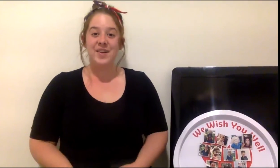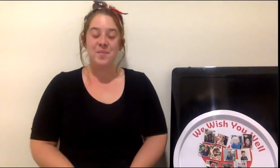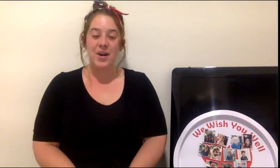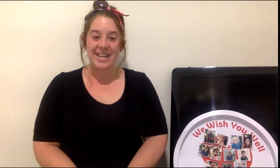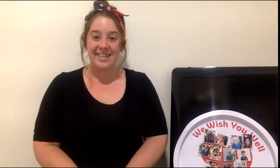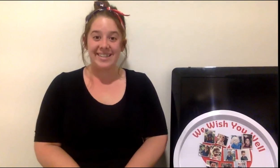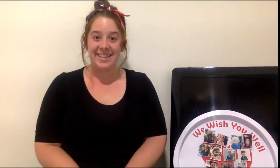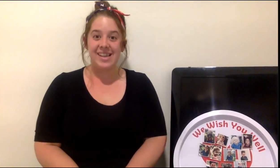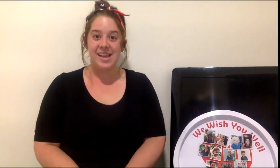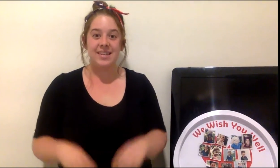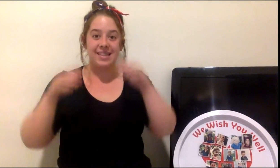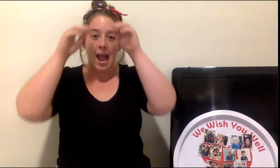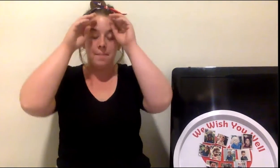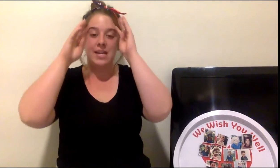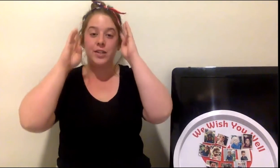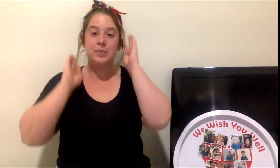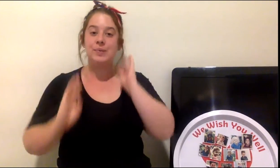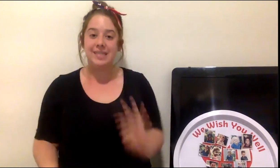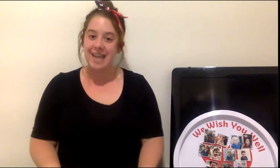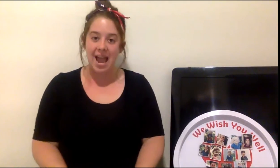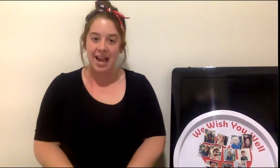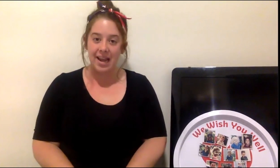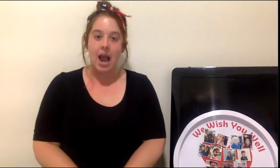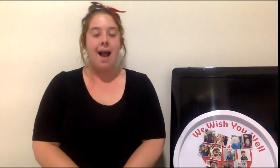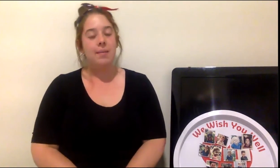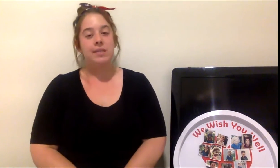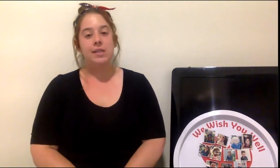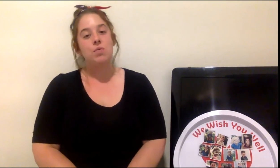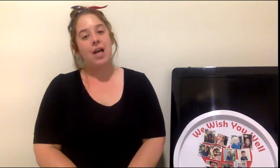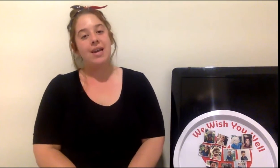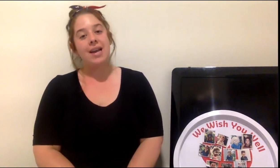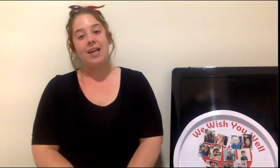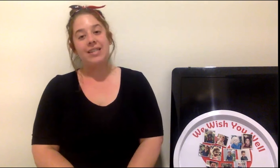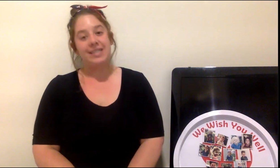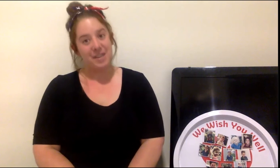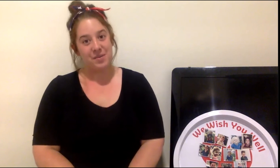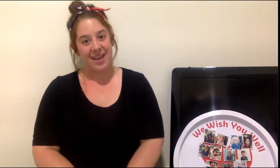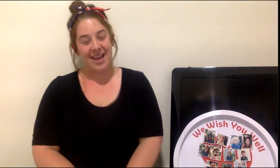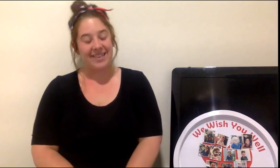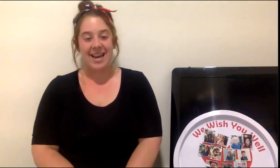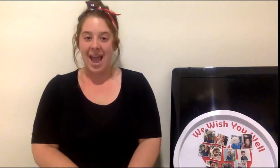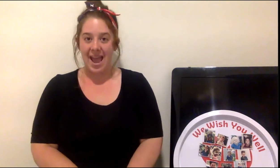Good morning, seedlings. Happy Tuesday. I'm so glad I got to see you again today.